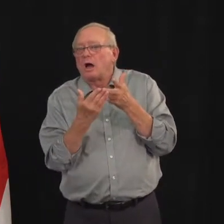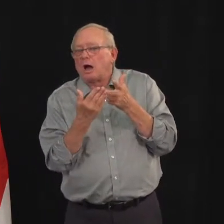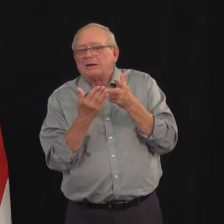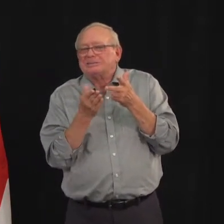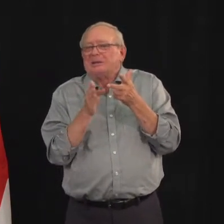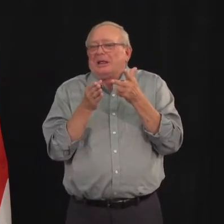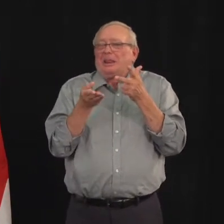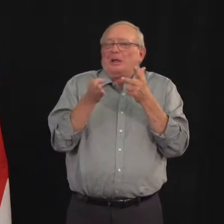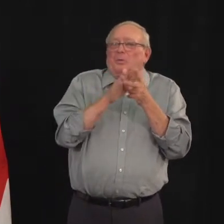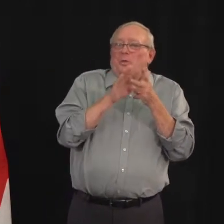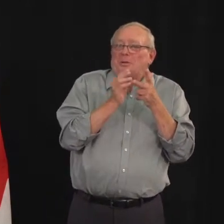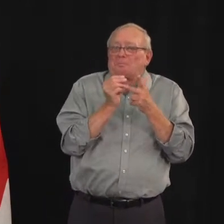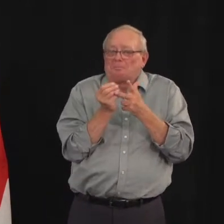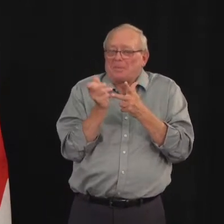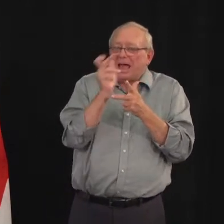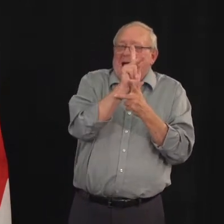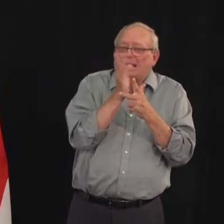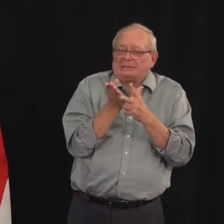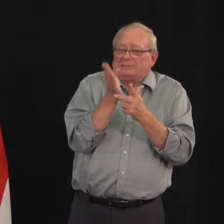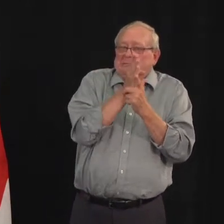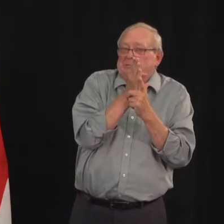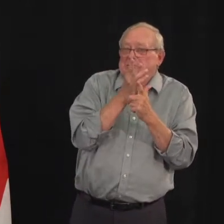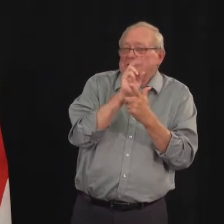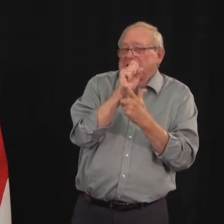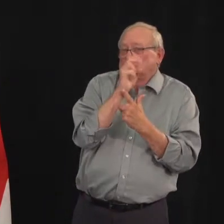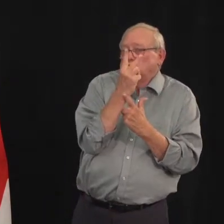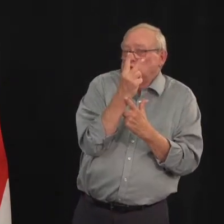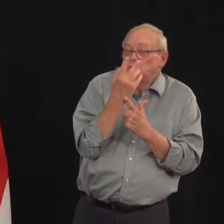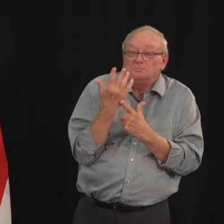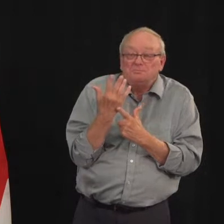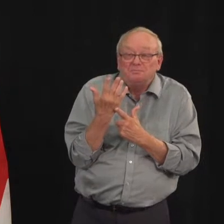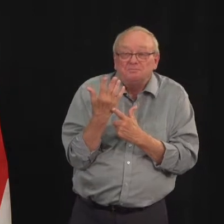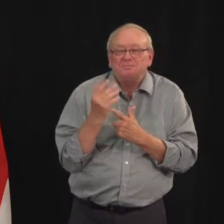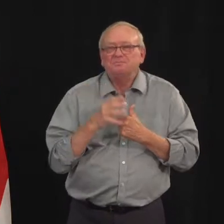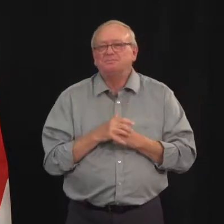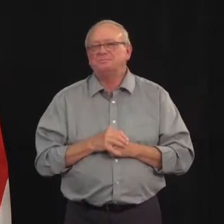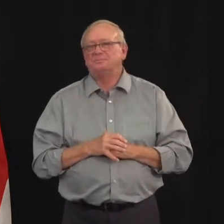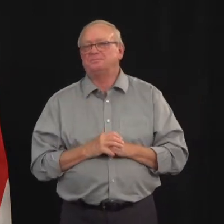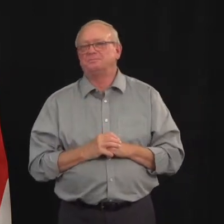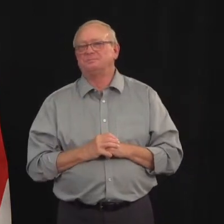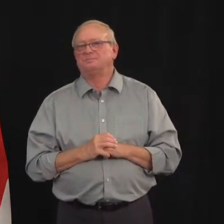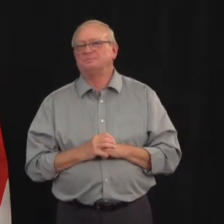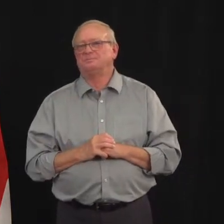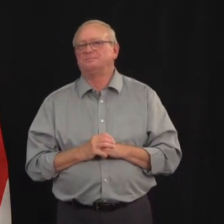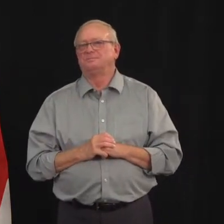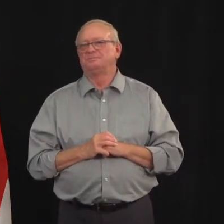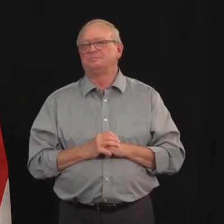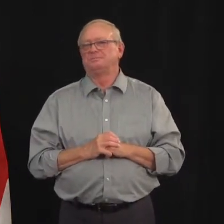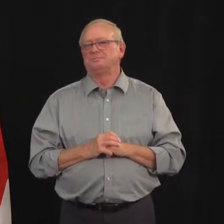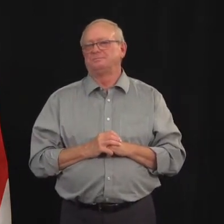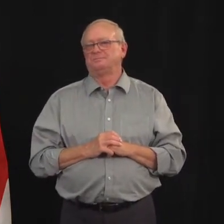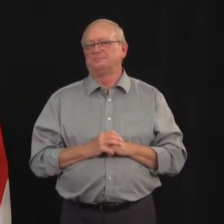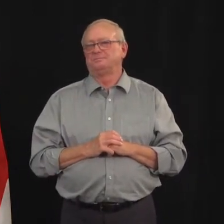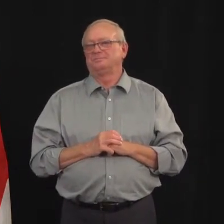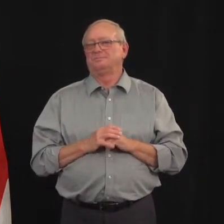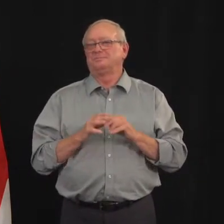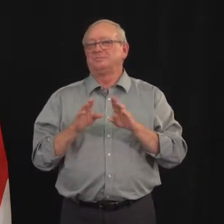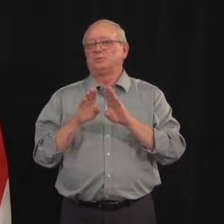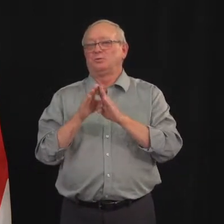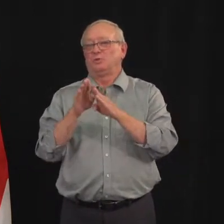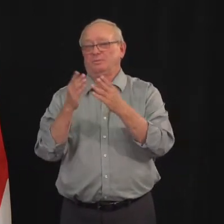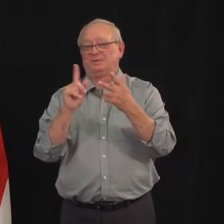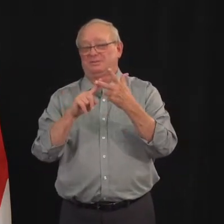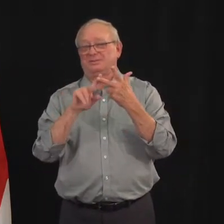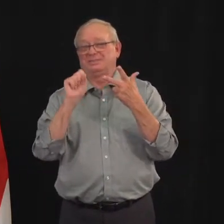into relaunch was the metrics that we would be using to determine the timing of moving forward